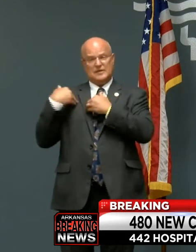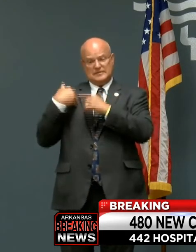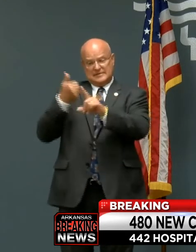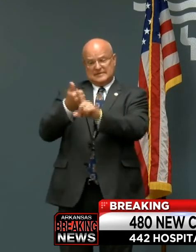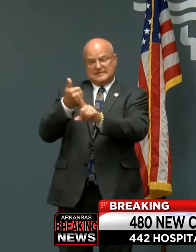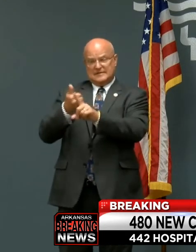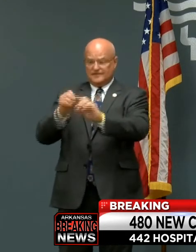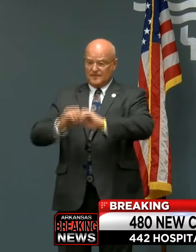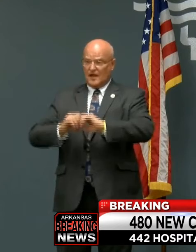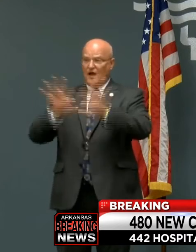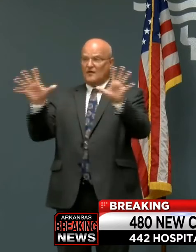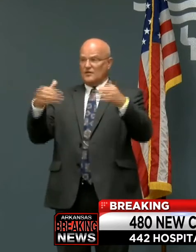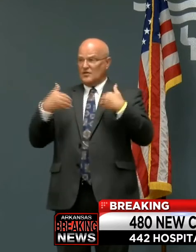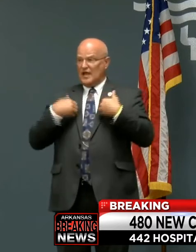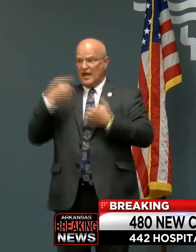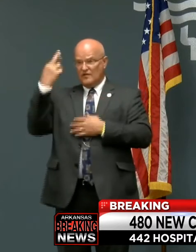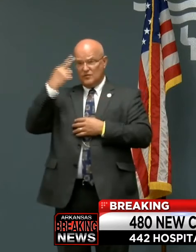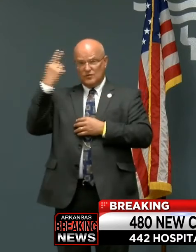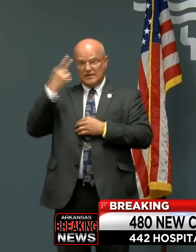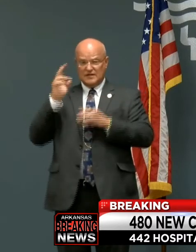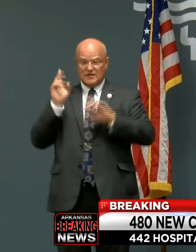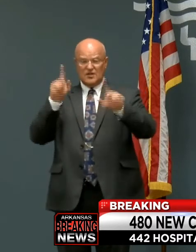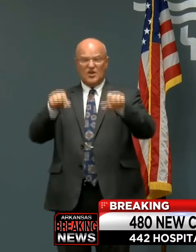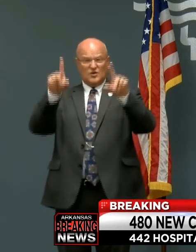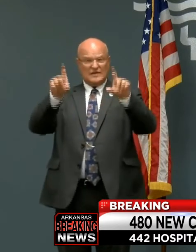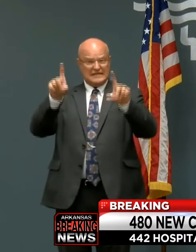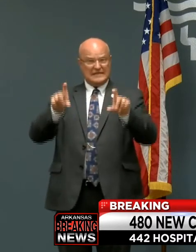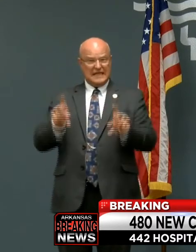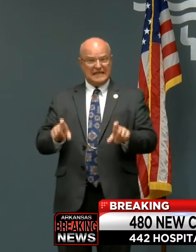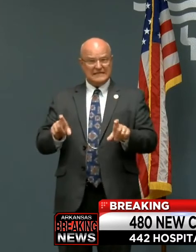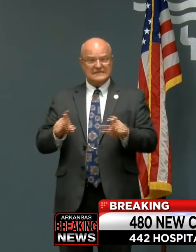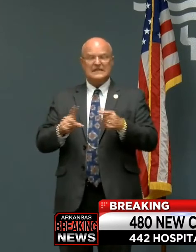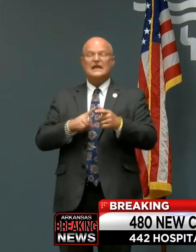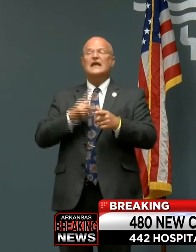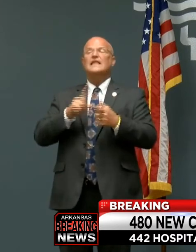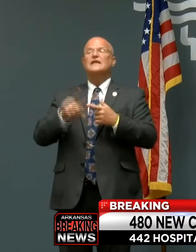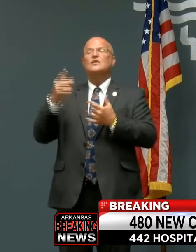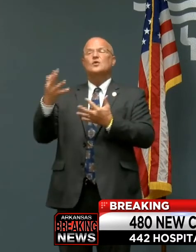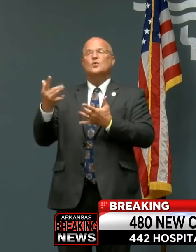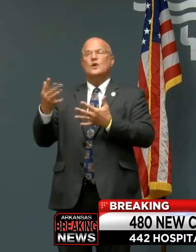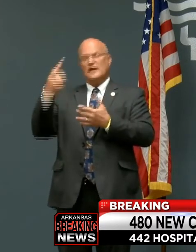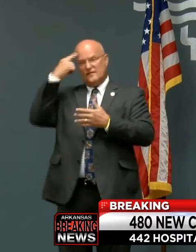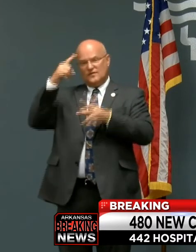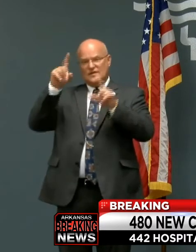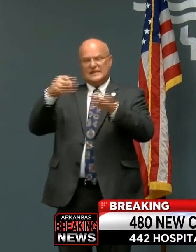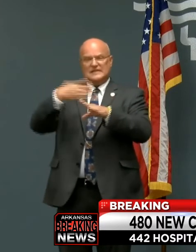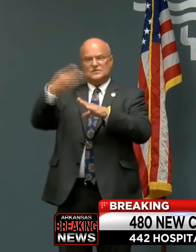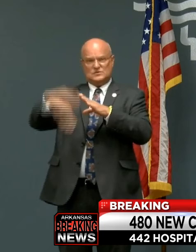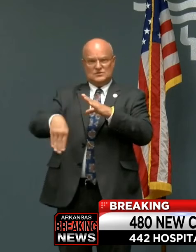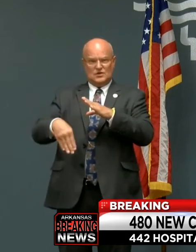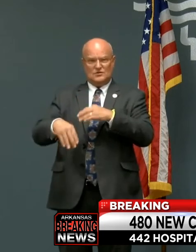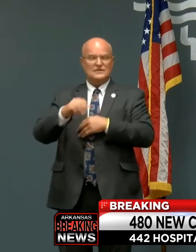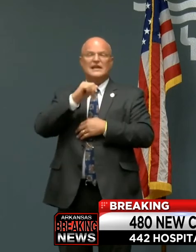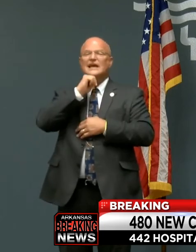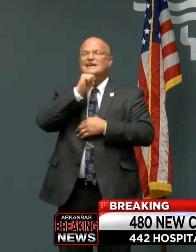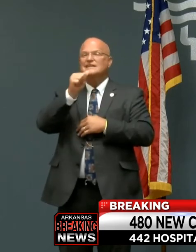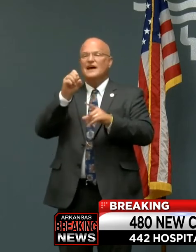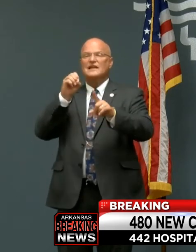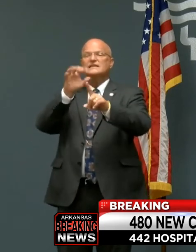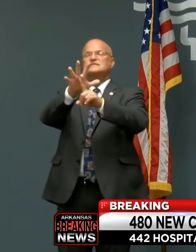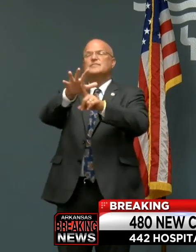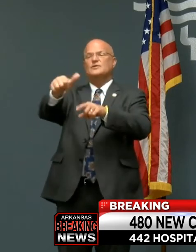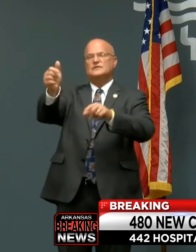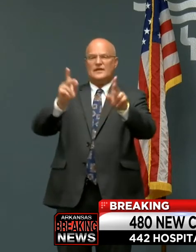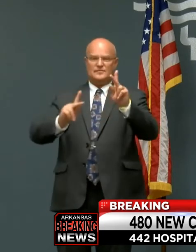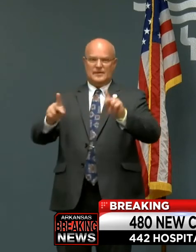and obviously if you have reasons to go get a test, then you ought to wait for that test result and not expose others